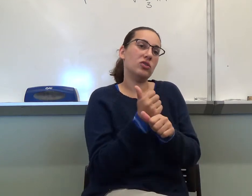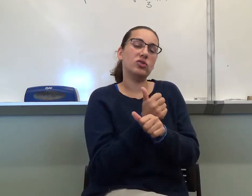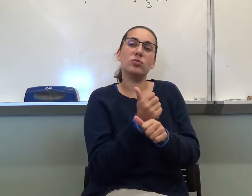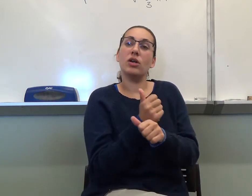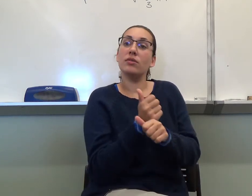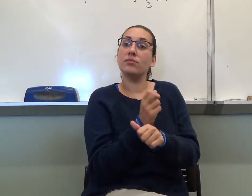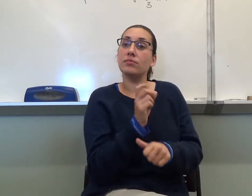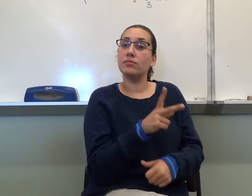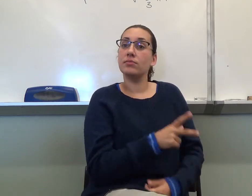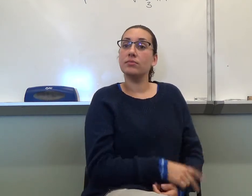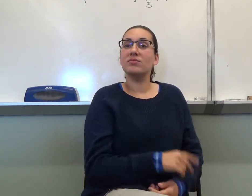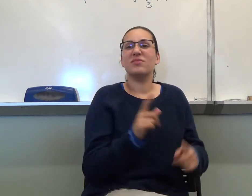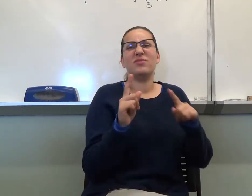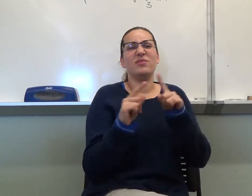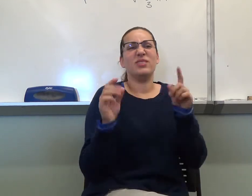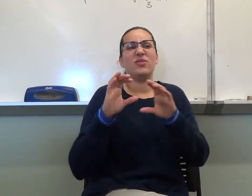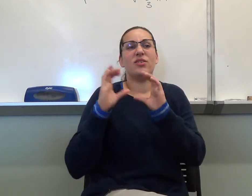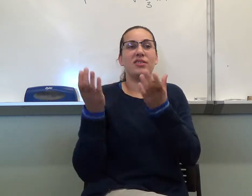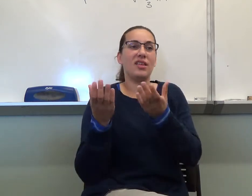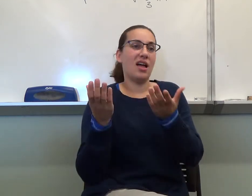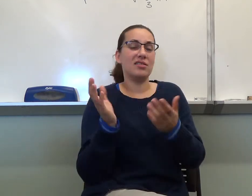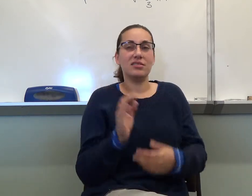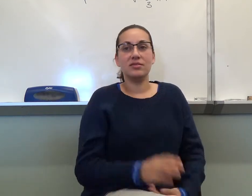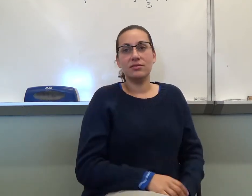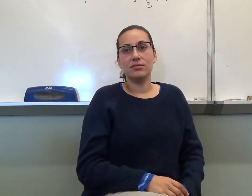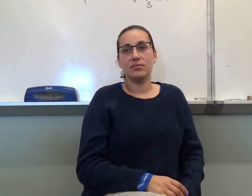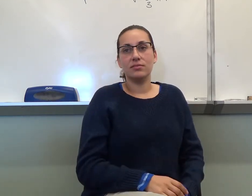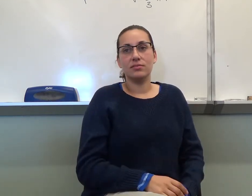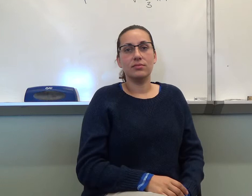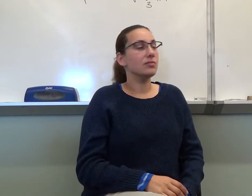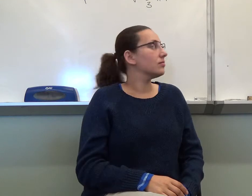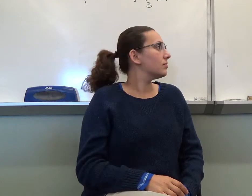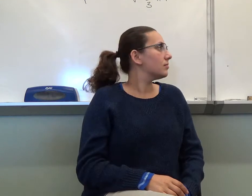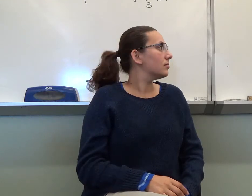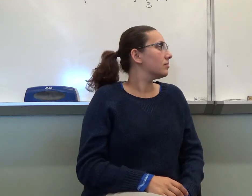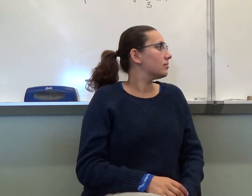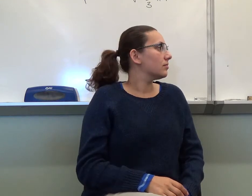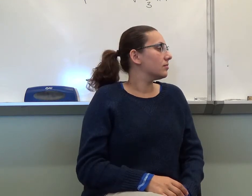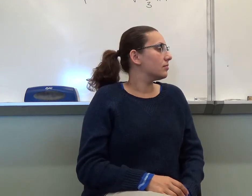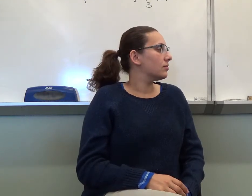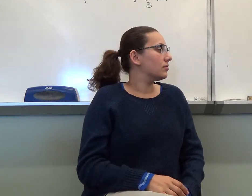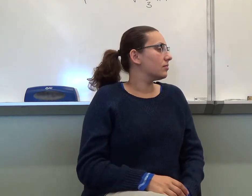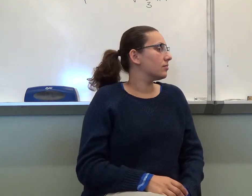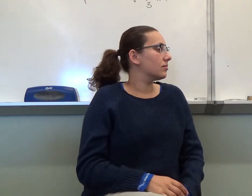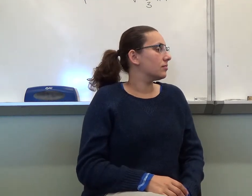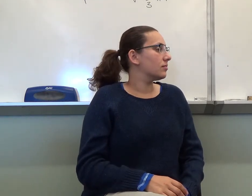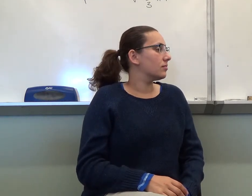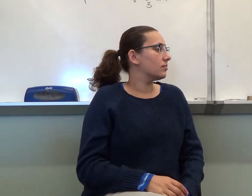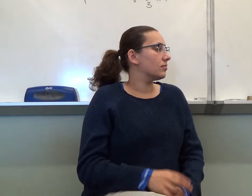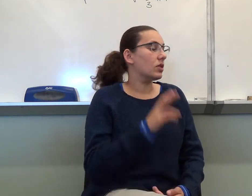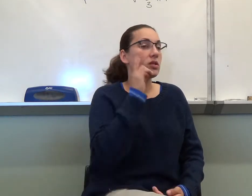that's a different course, and we're not going to deal too much with that. All right, so let's take a look at some examples